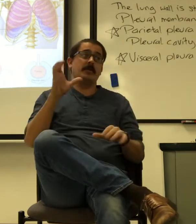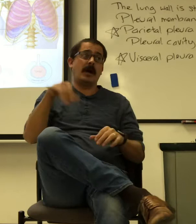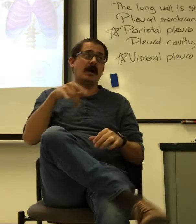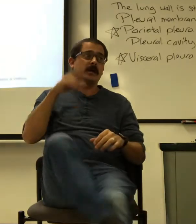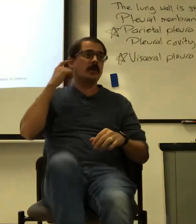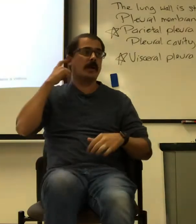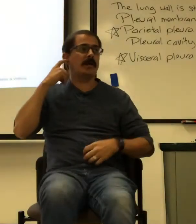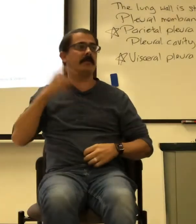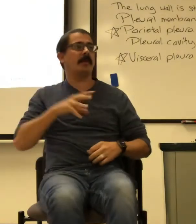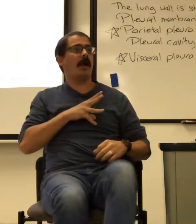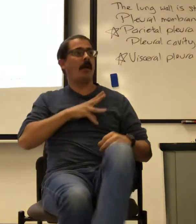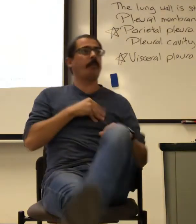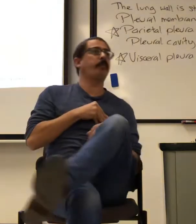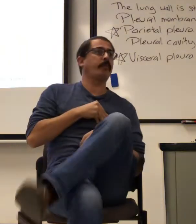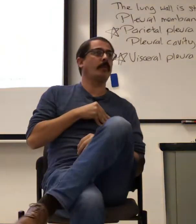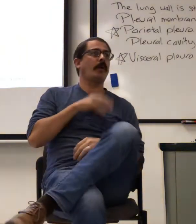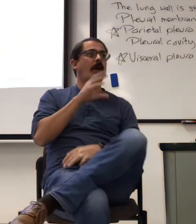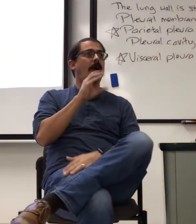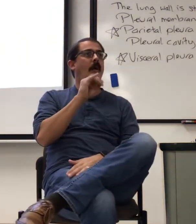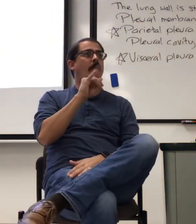would get a collapsed lung as shown here.